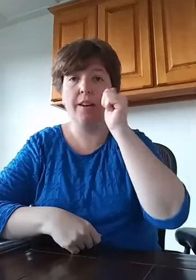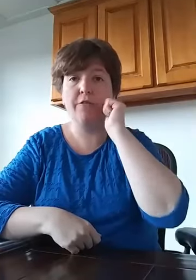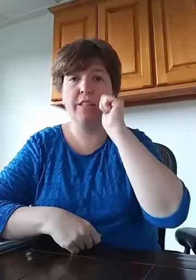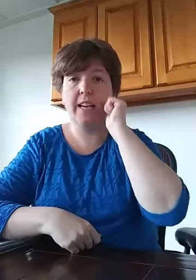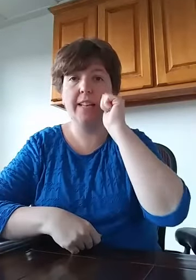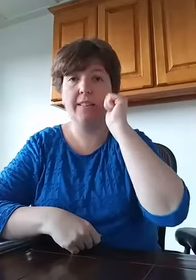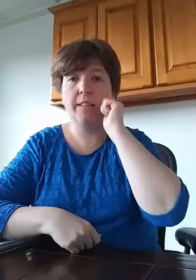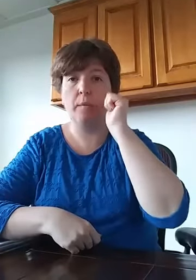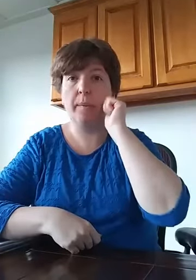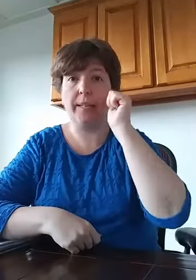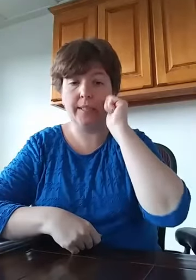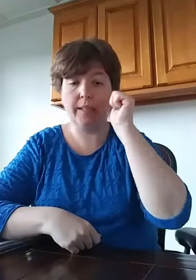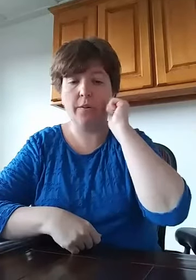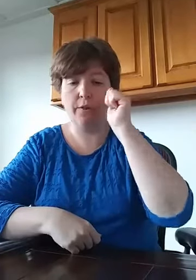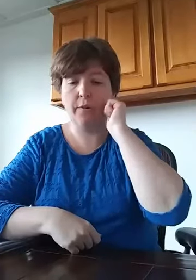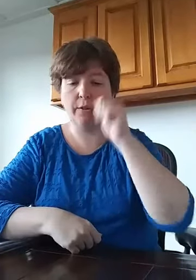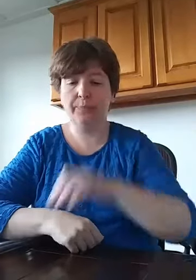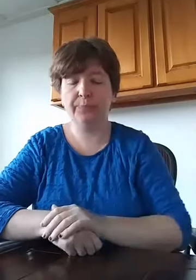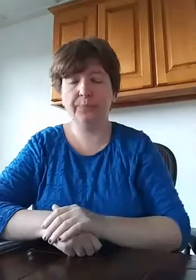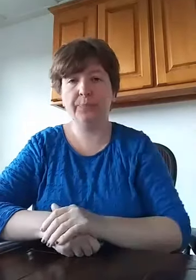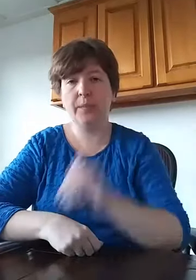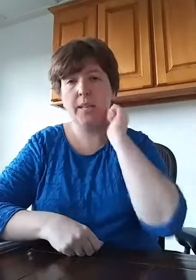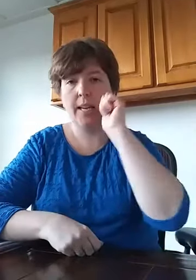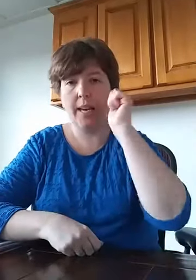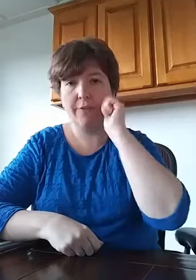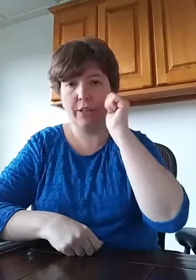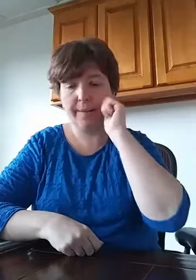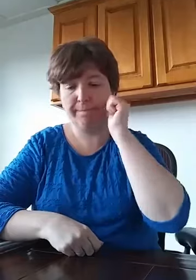Every day. It repeats over and over. Every day.